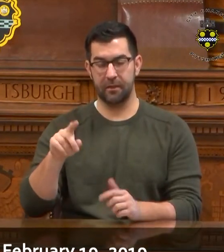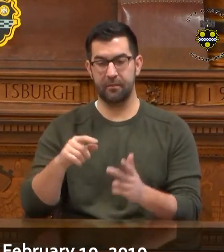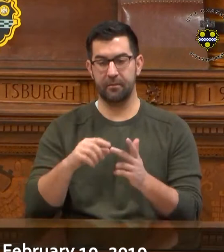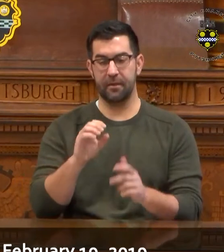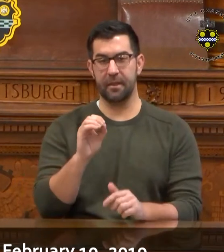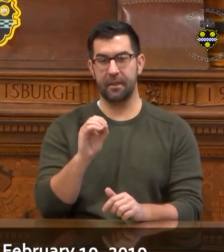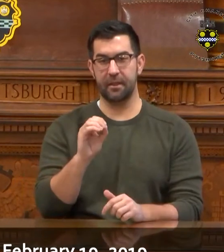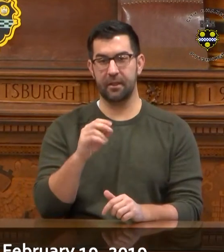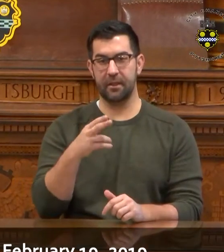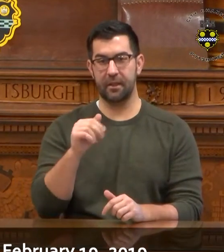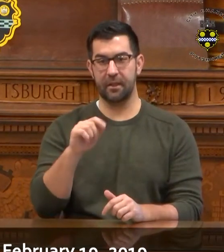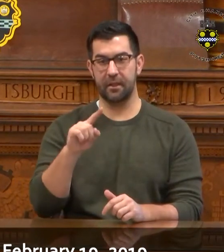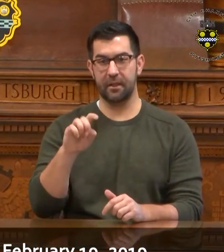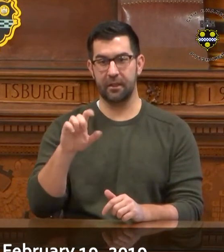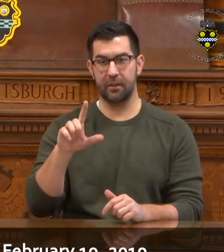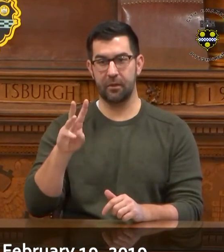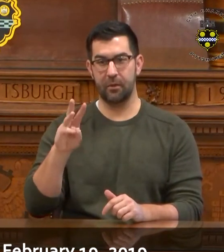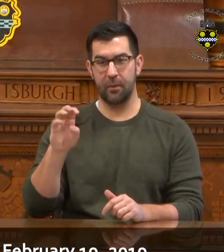0 Hazelwood,